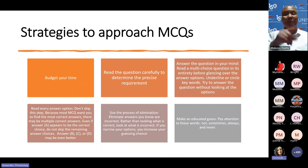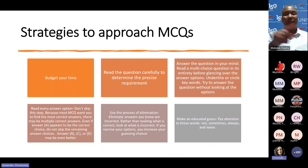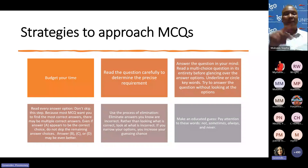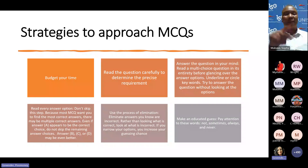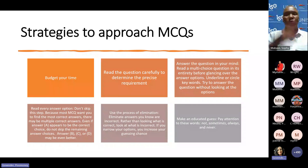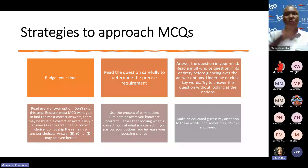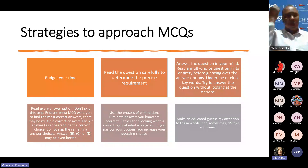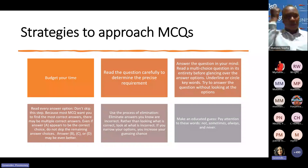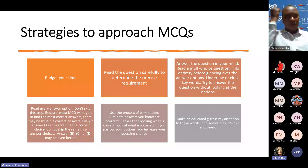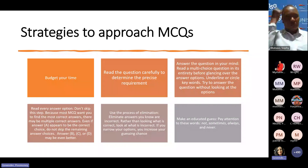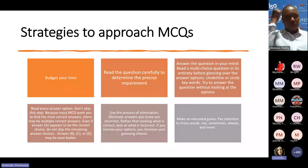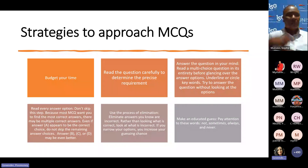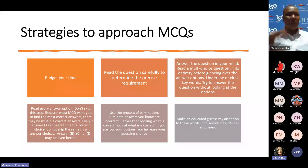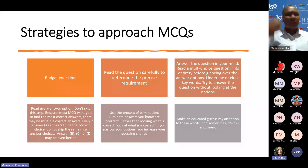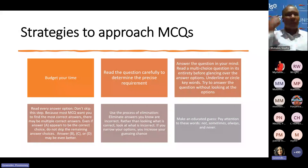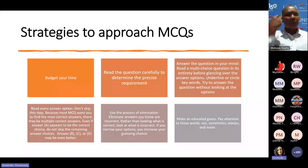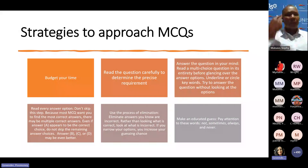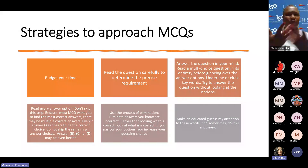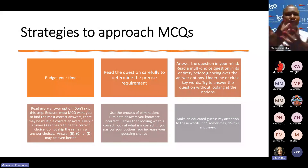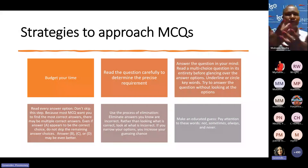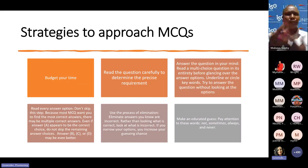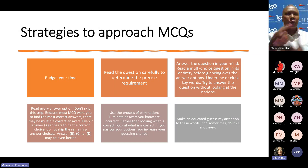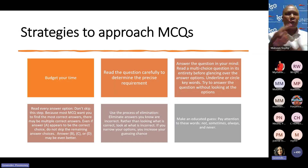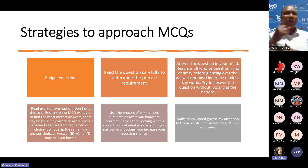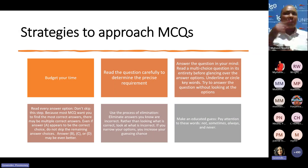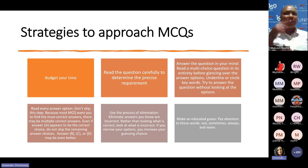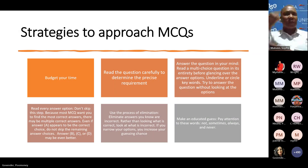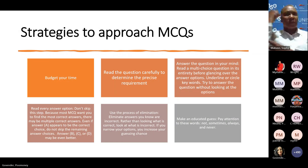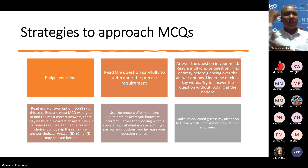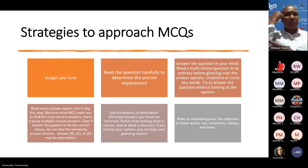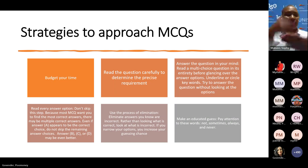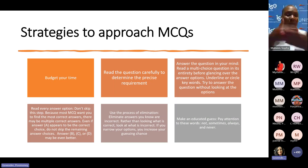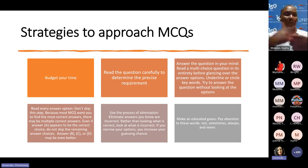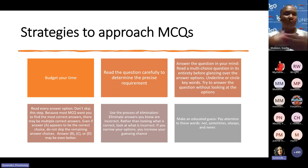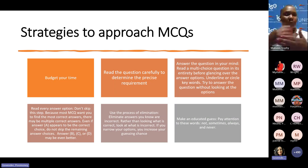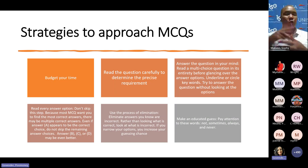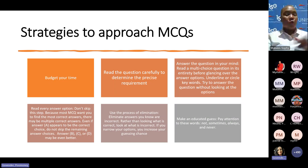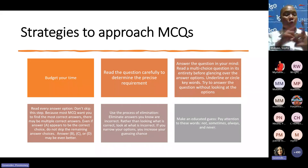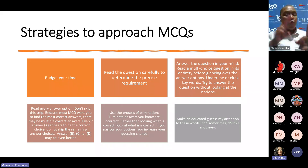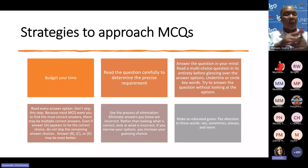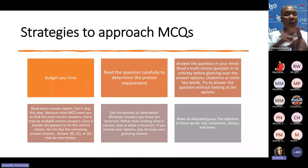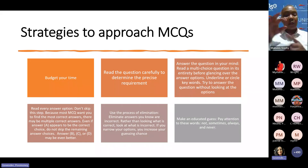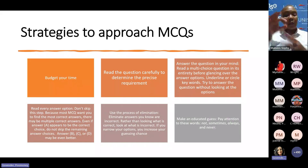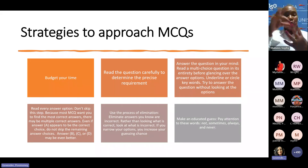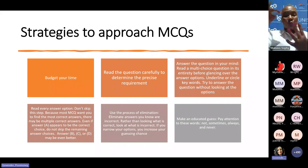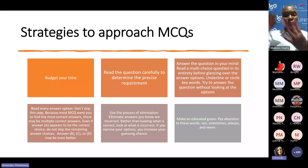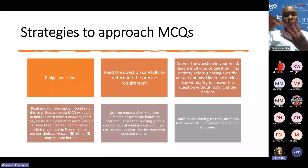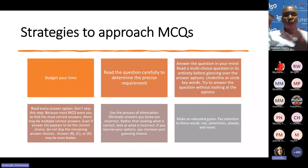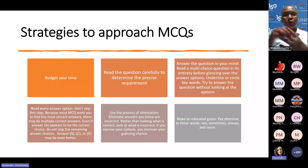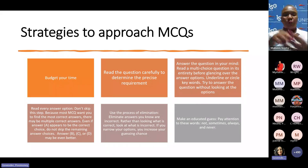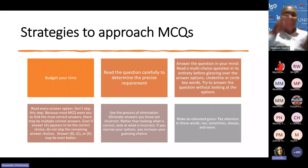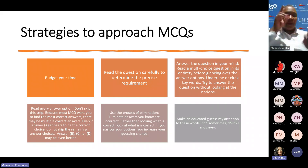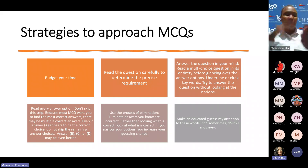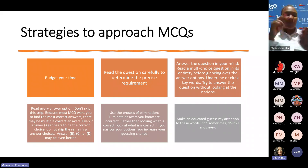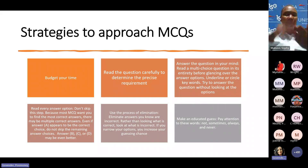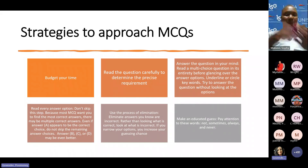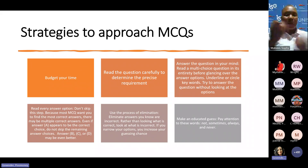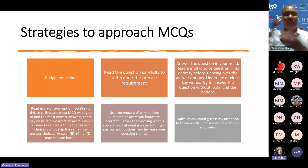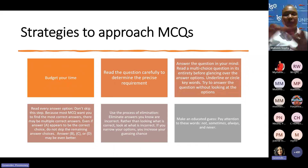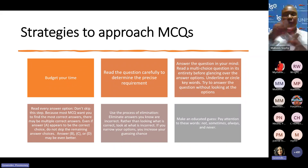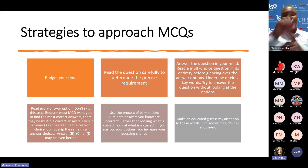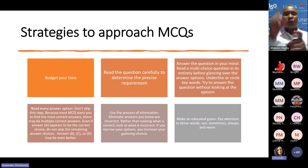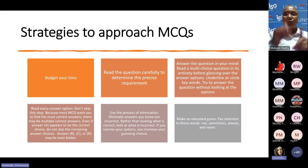mind before you look at the options. Right, so read a multiple choice question in